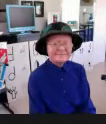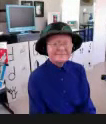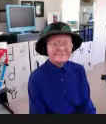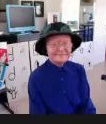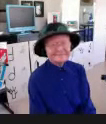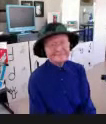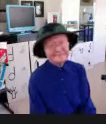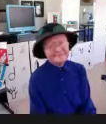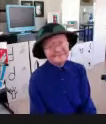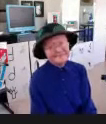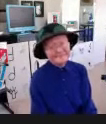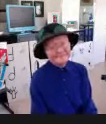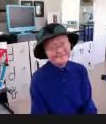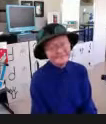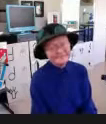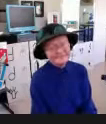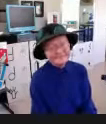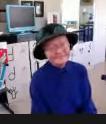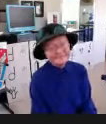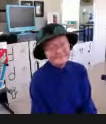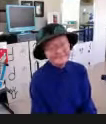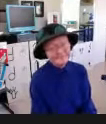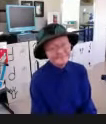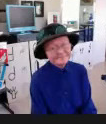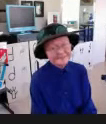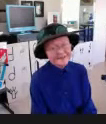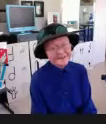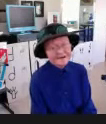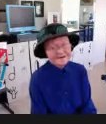30. Okay, first let's look at 3 in Rwandan.